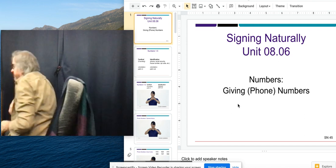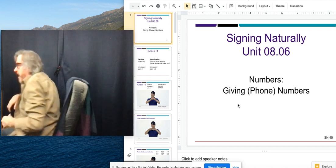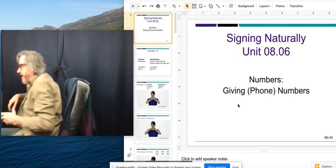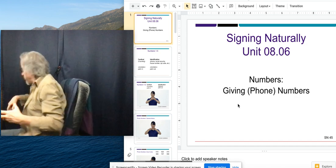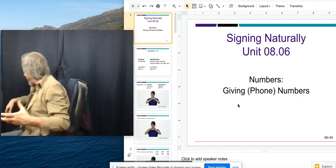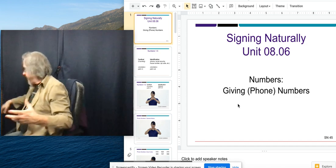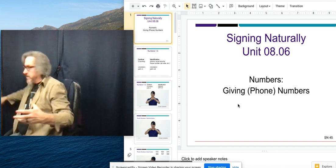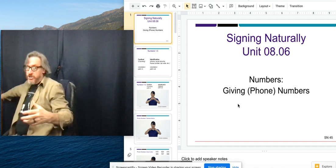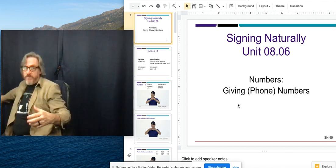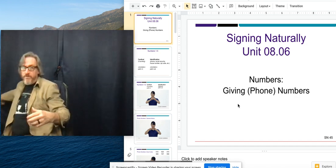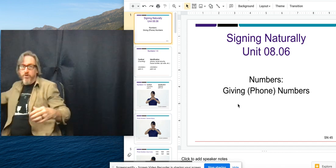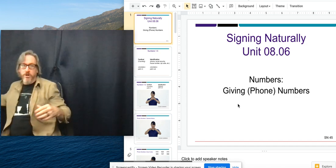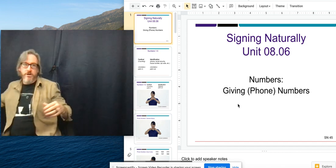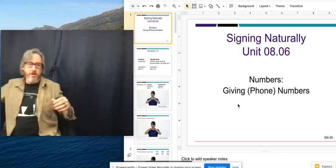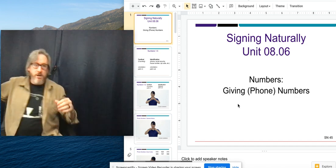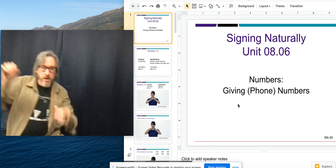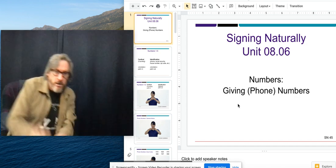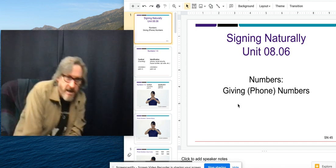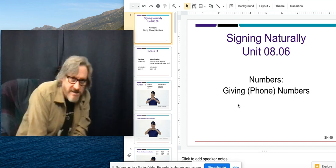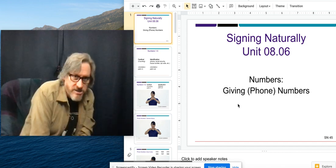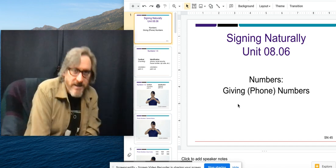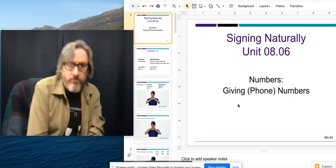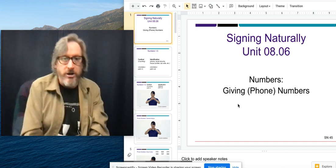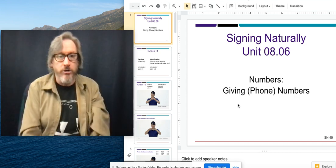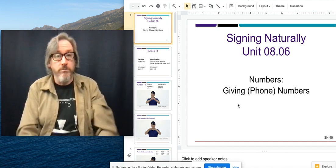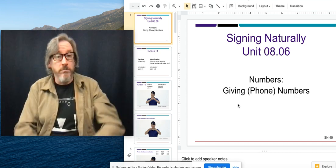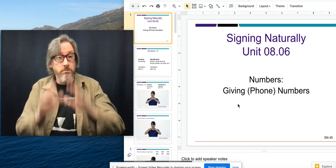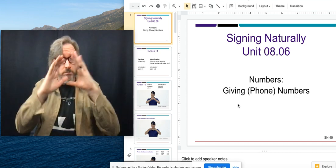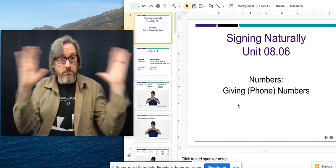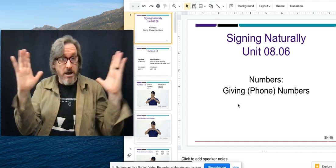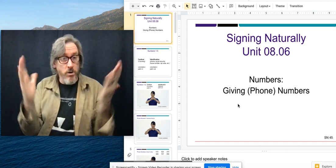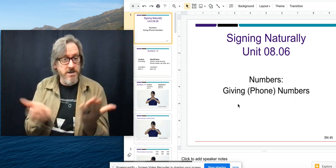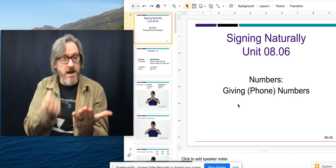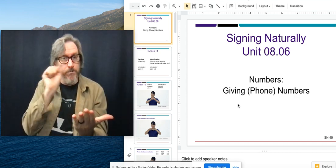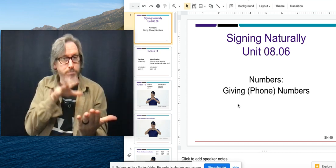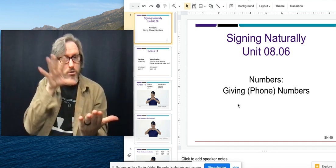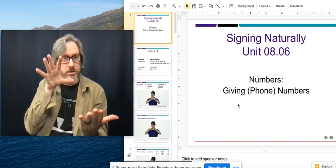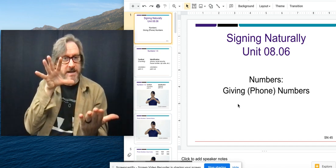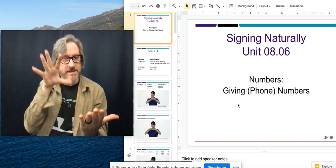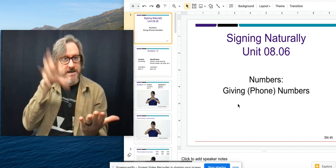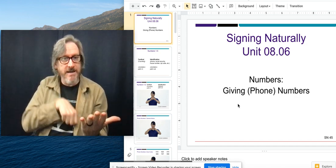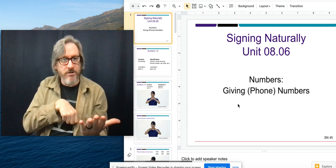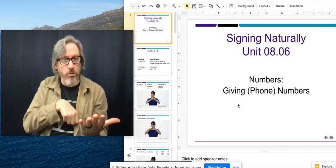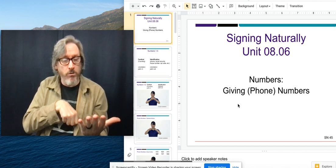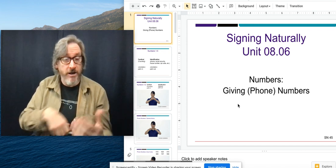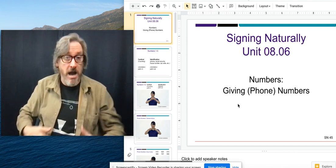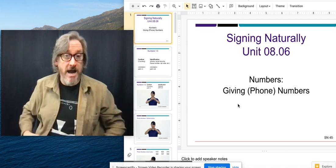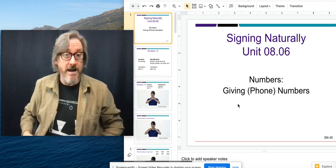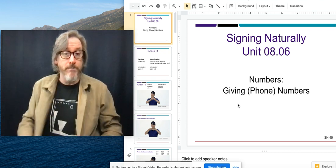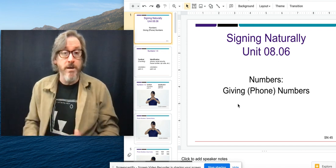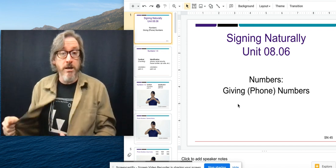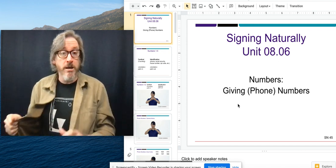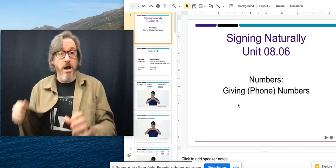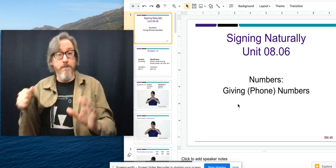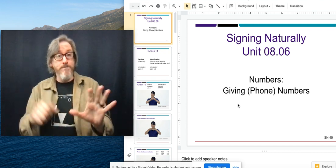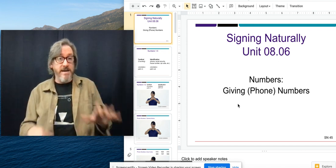an entire page of a book as a speed reader at one time. Boom, glance it, get the whole thing. I